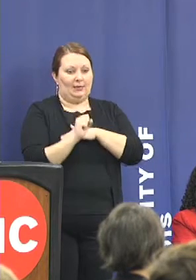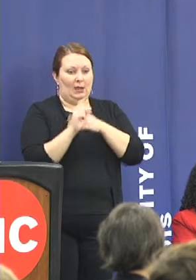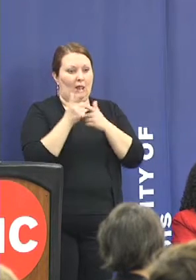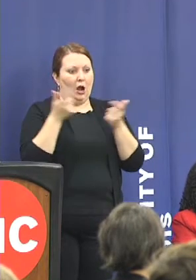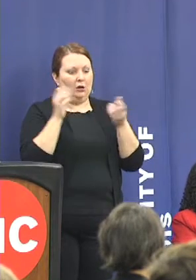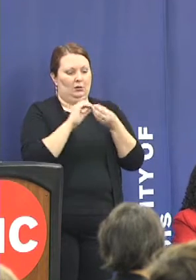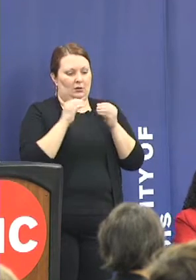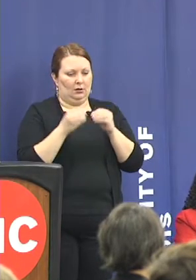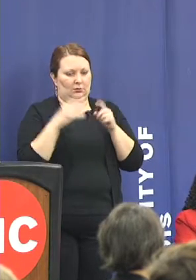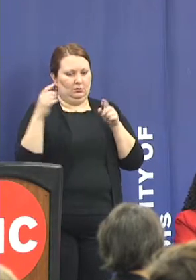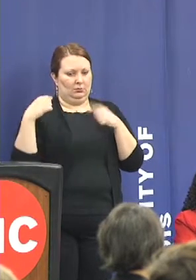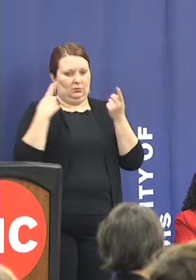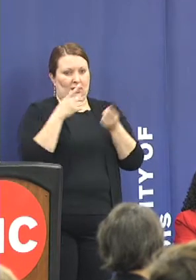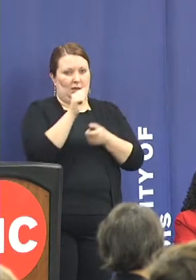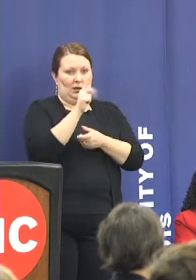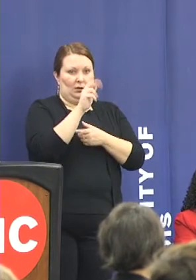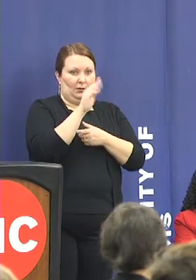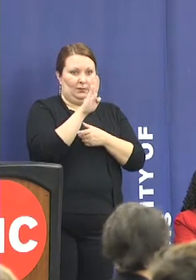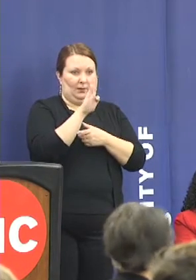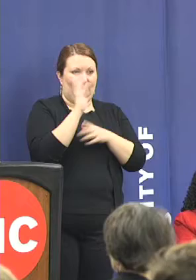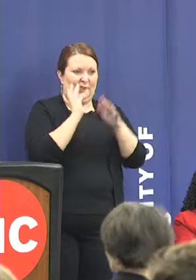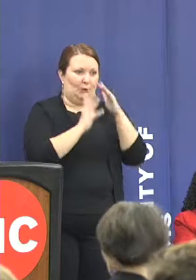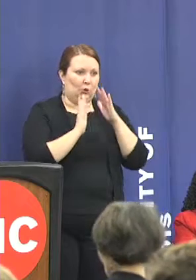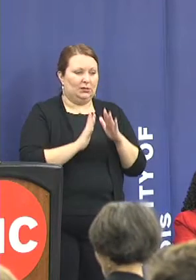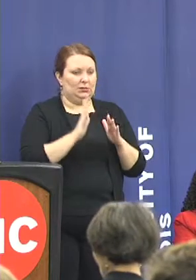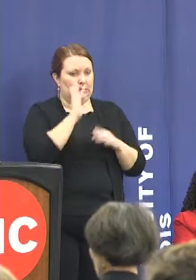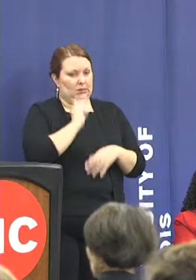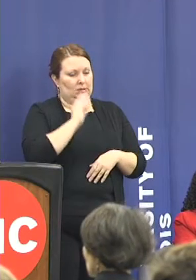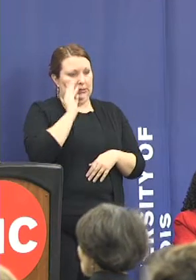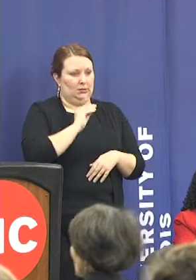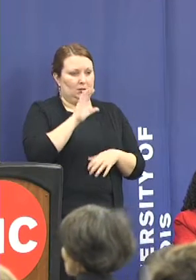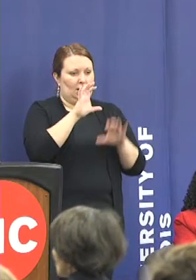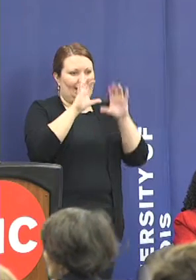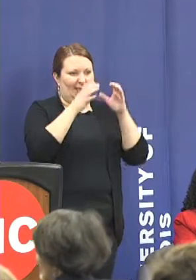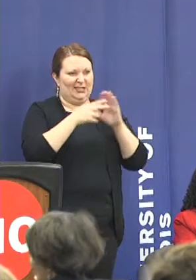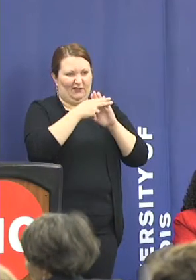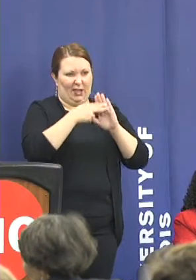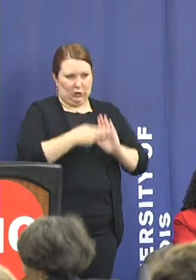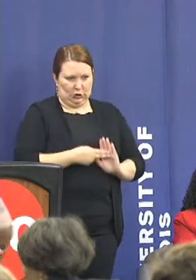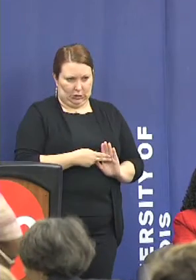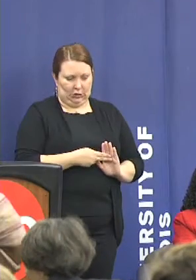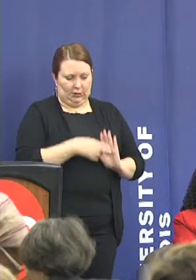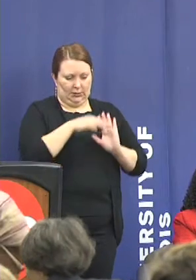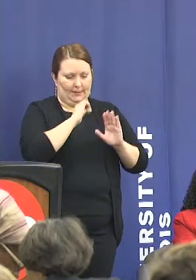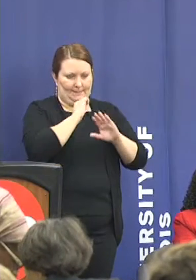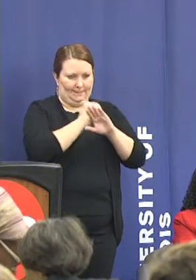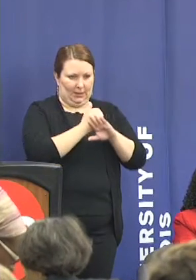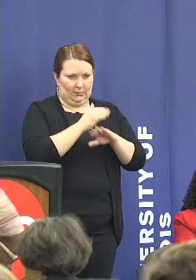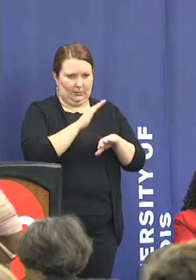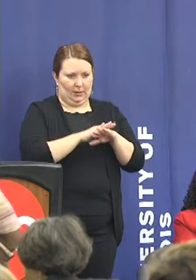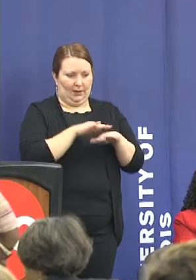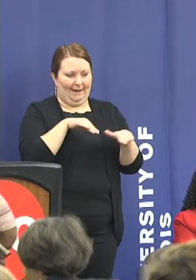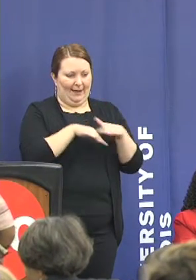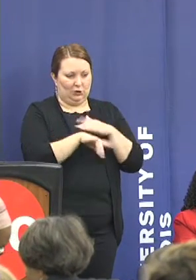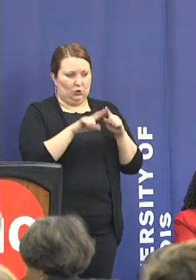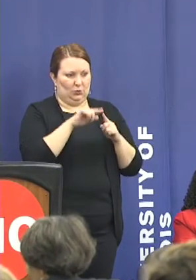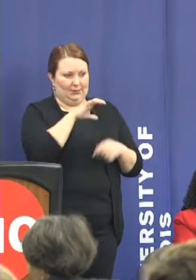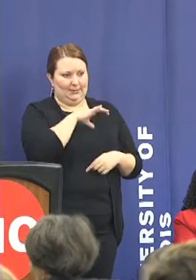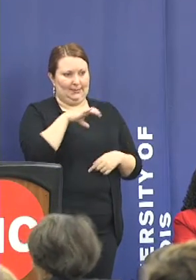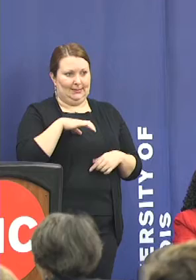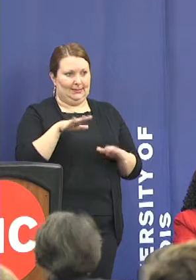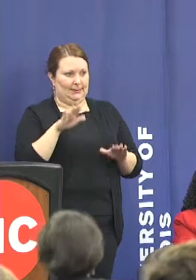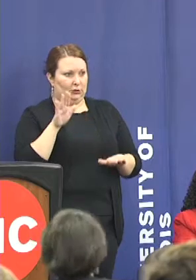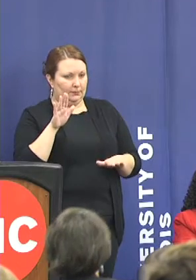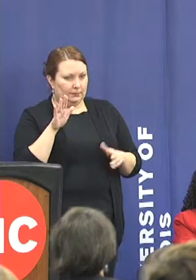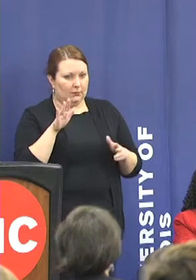large numbers, Arabs immigrants have encountered classification around access to citizenship.